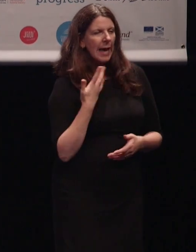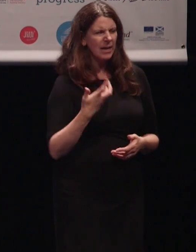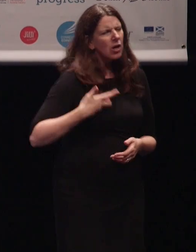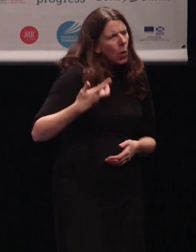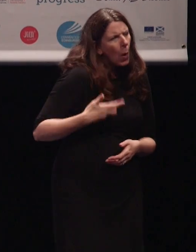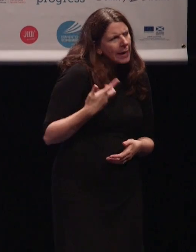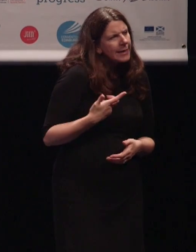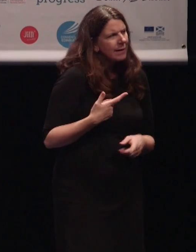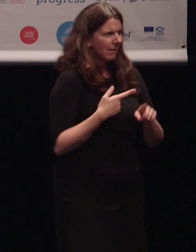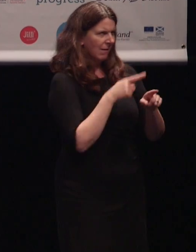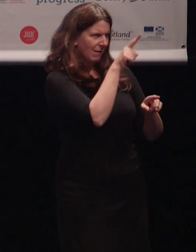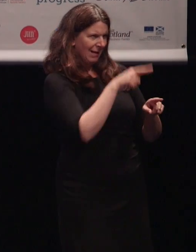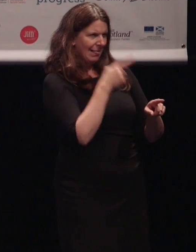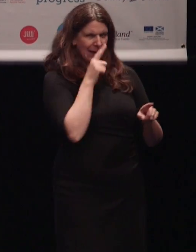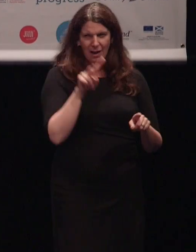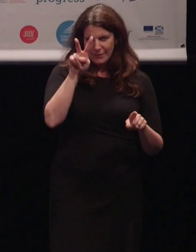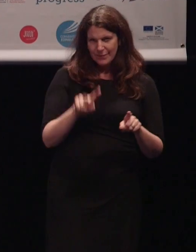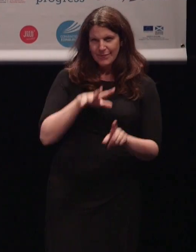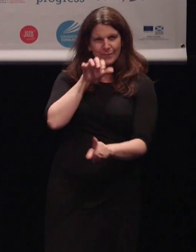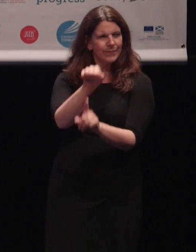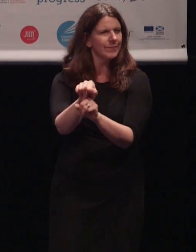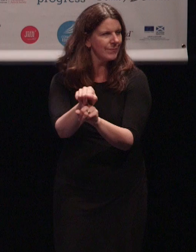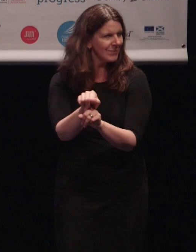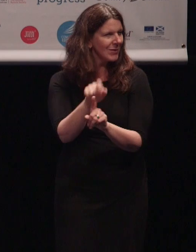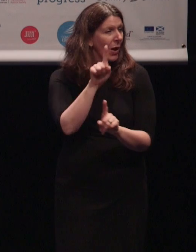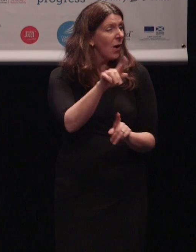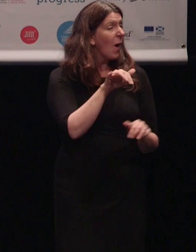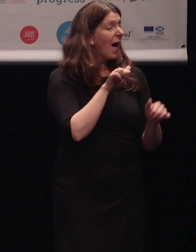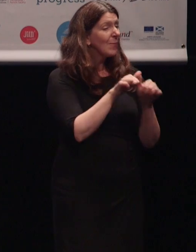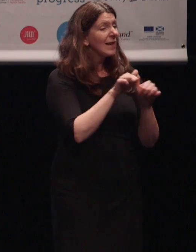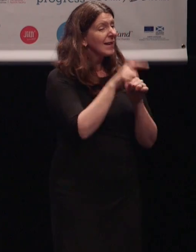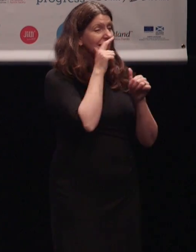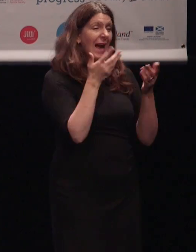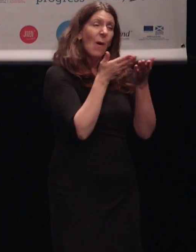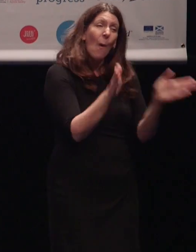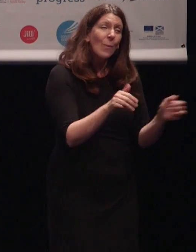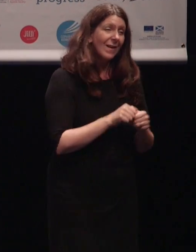autism might not, of course, be that good at guessing why.